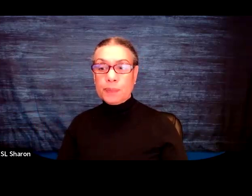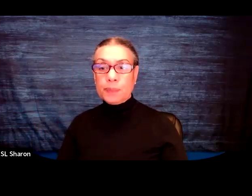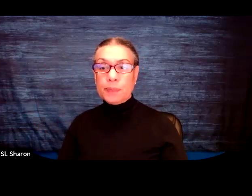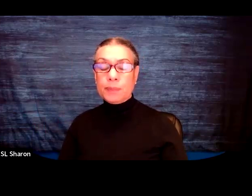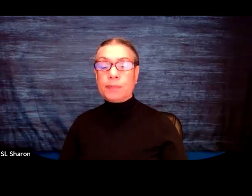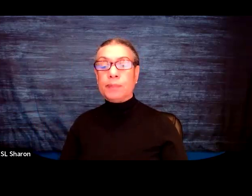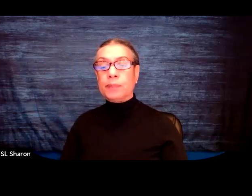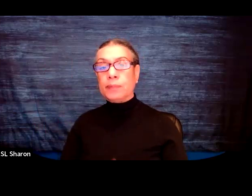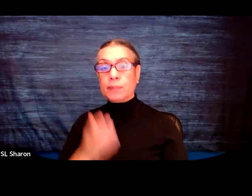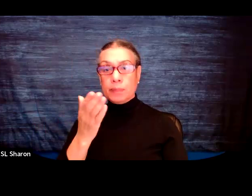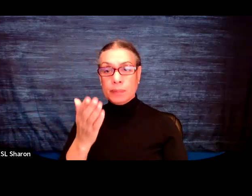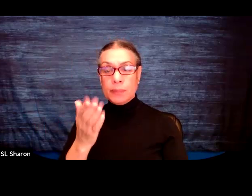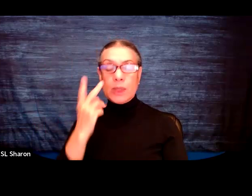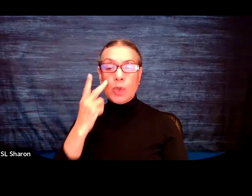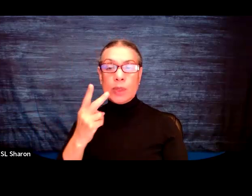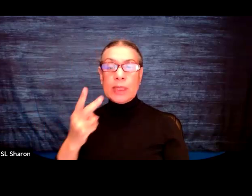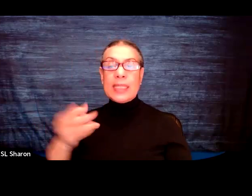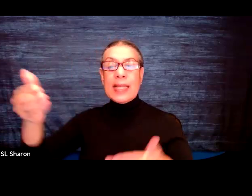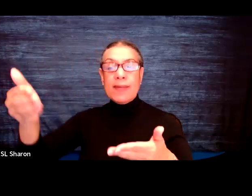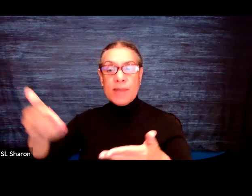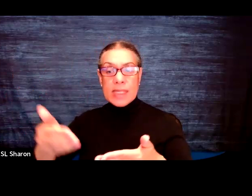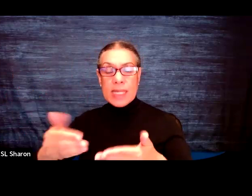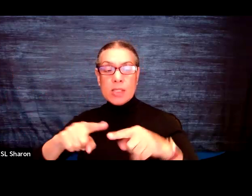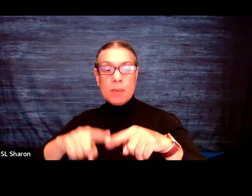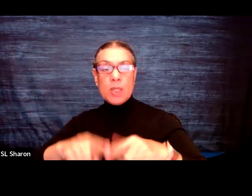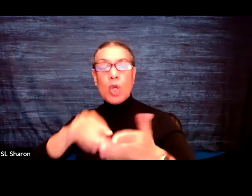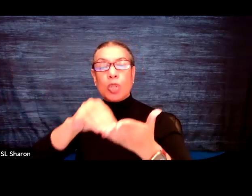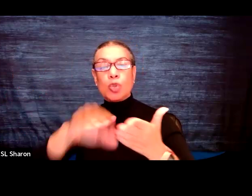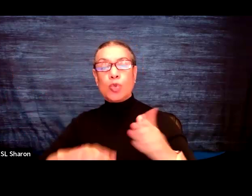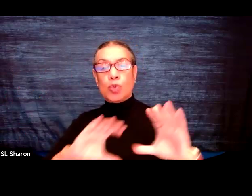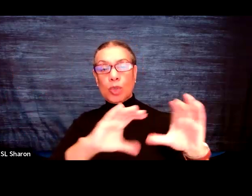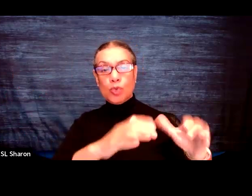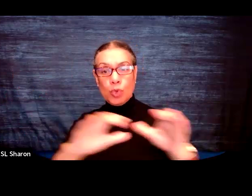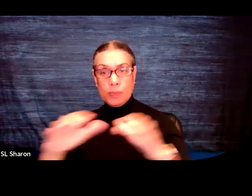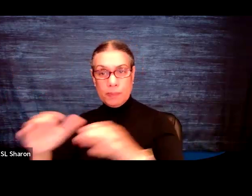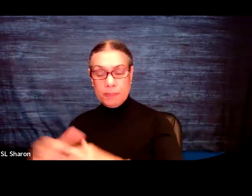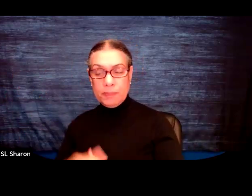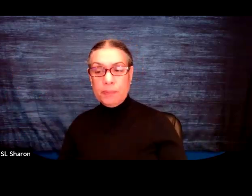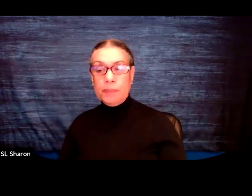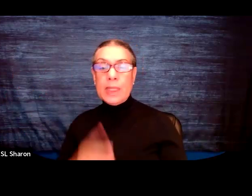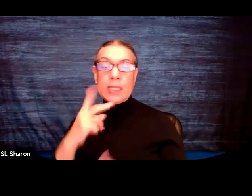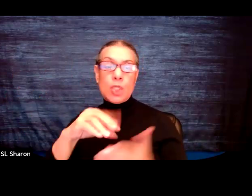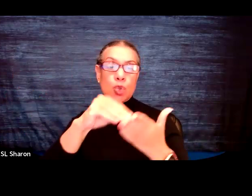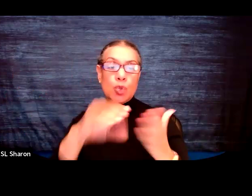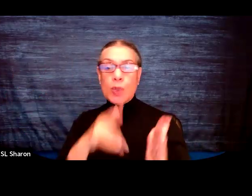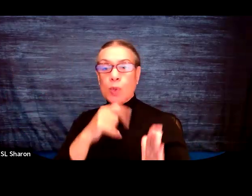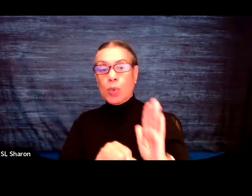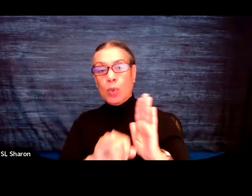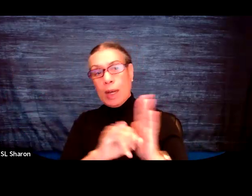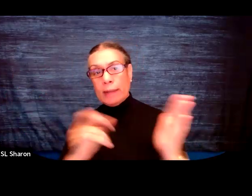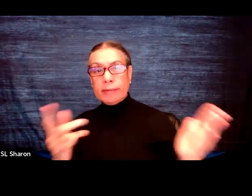The next slide looks at the invitation trends by student group. So we're looking at students identified as